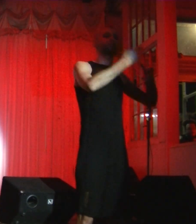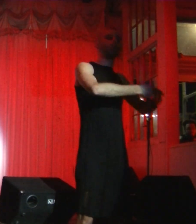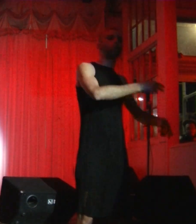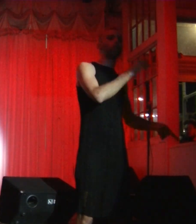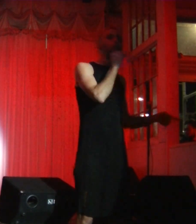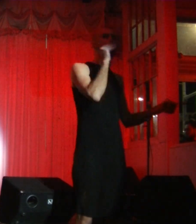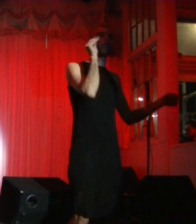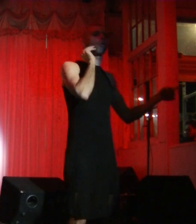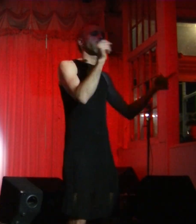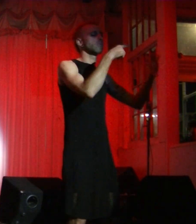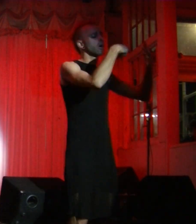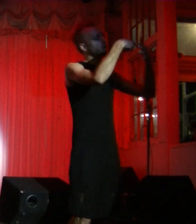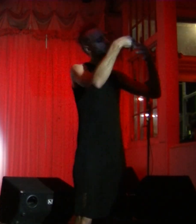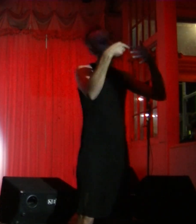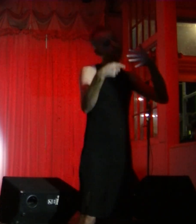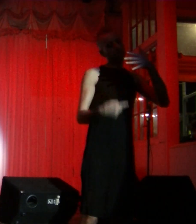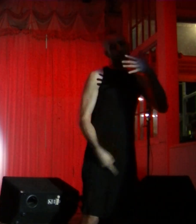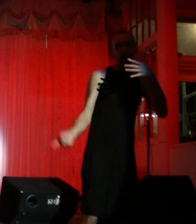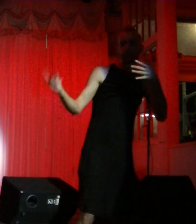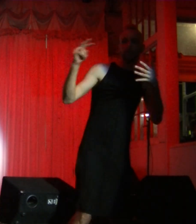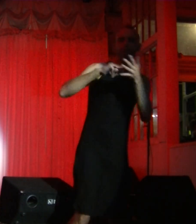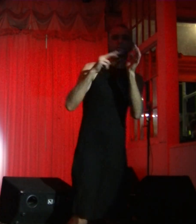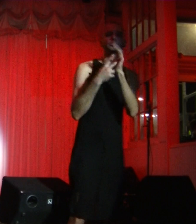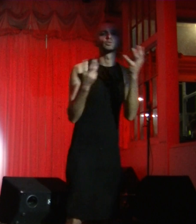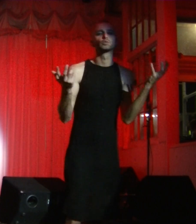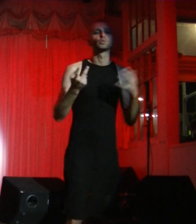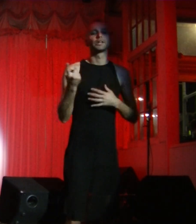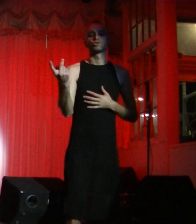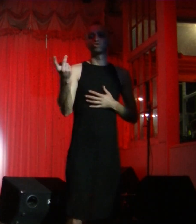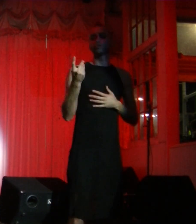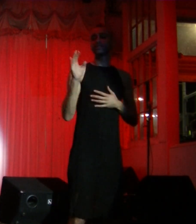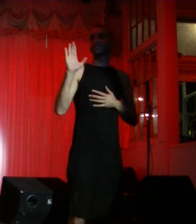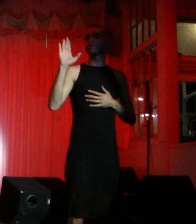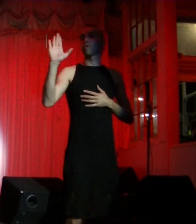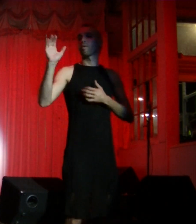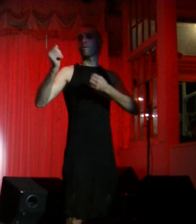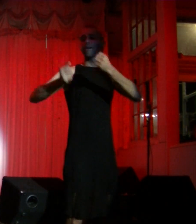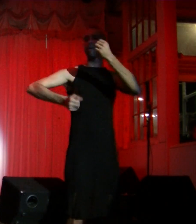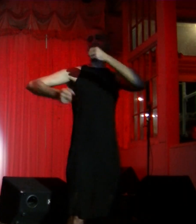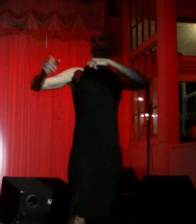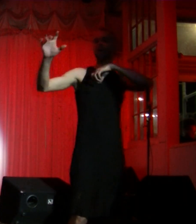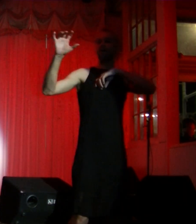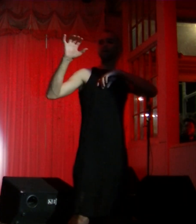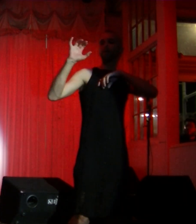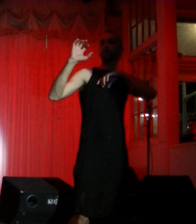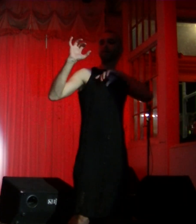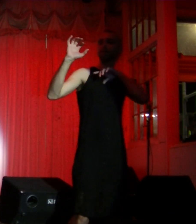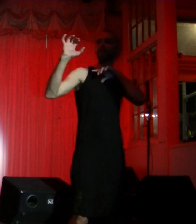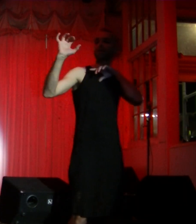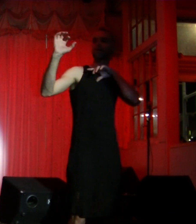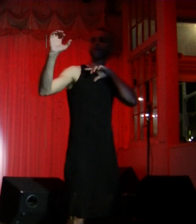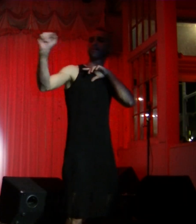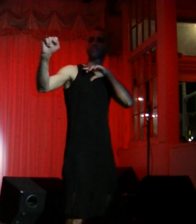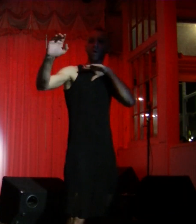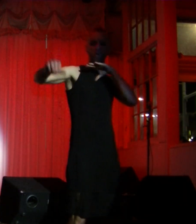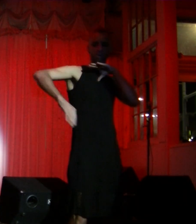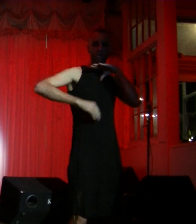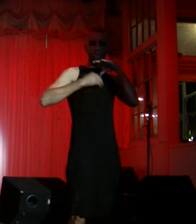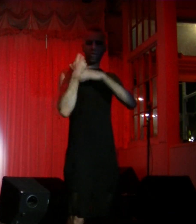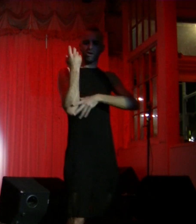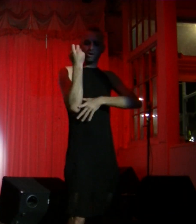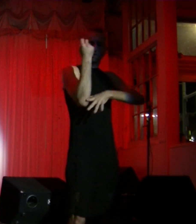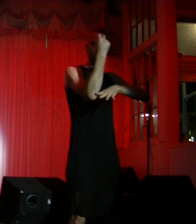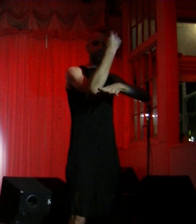of it culminated into the fleeting shadow of your car. All the midday terrors